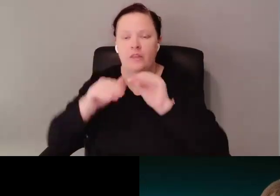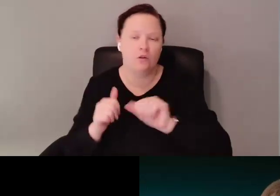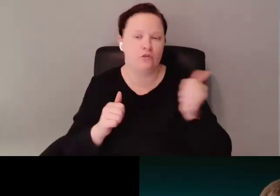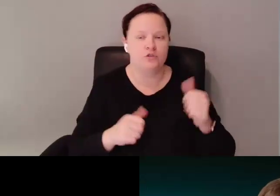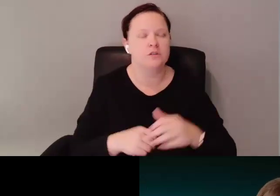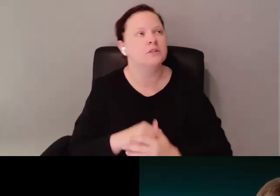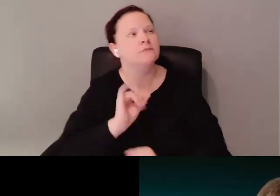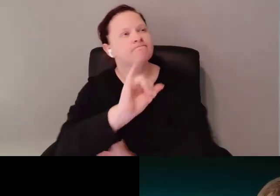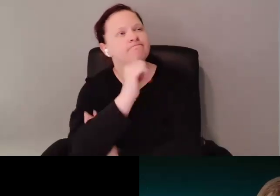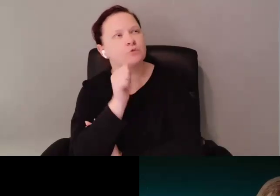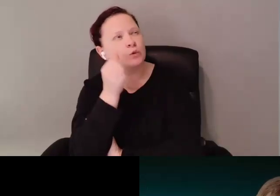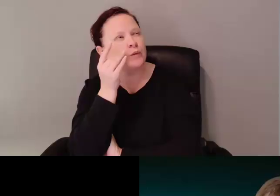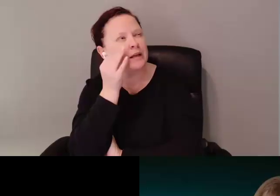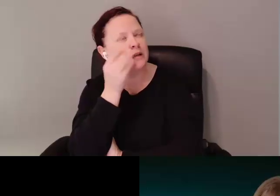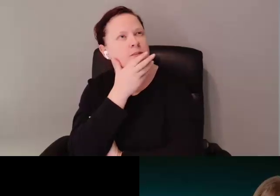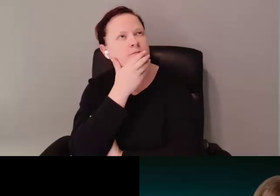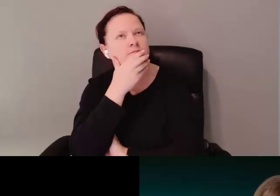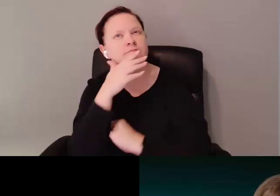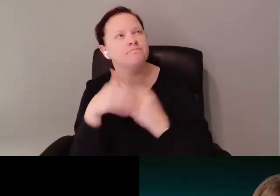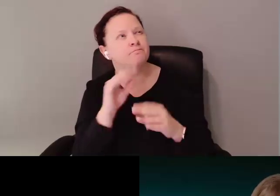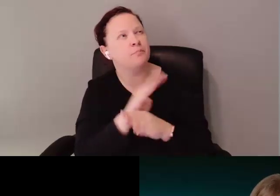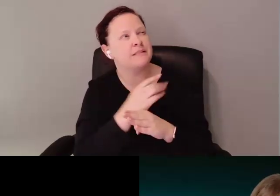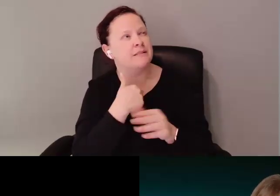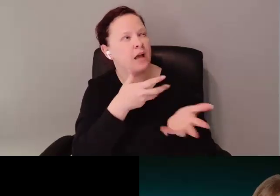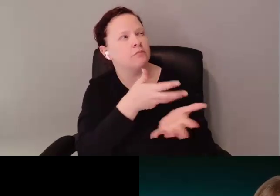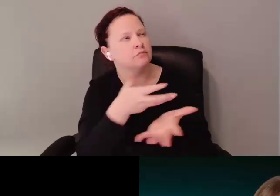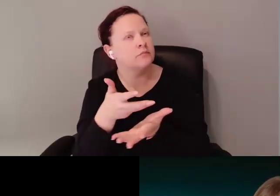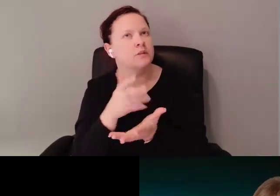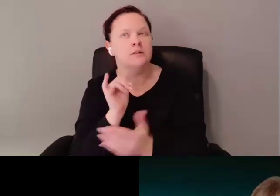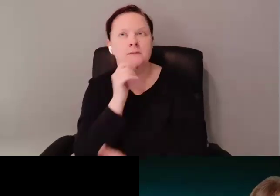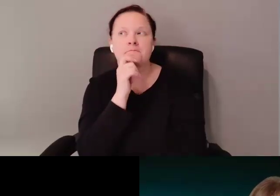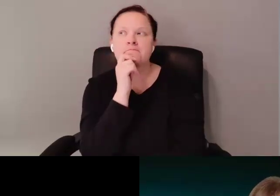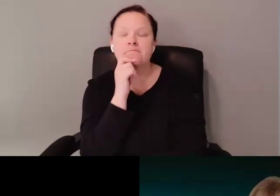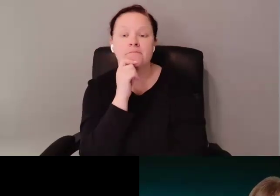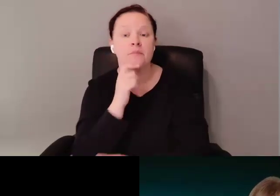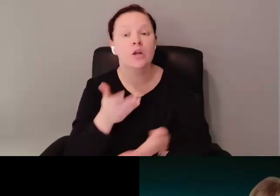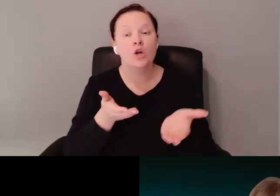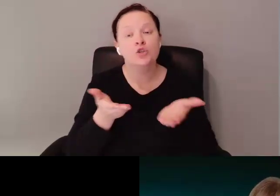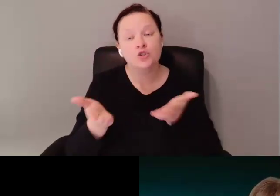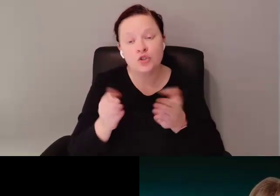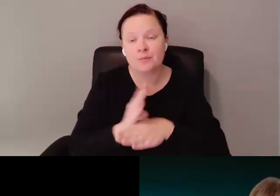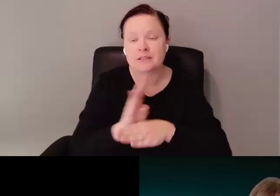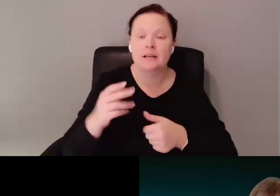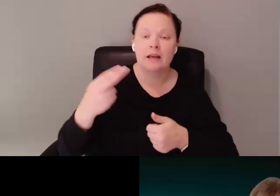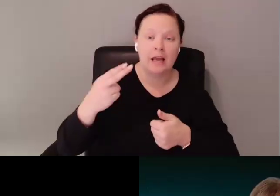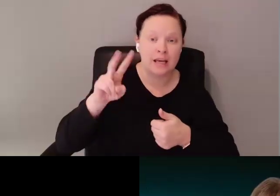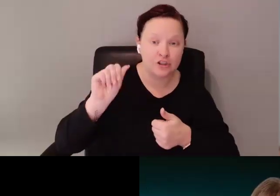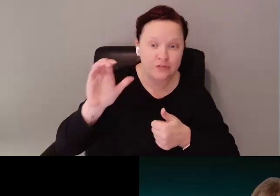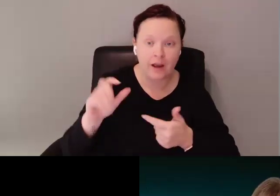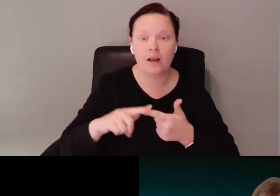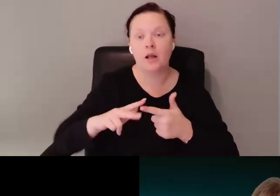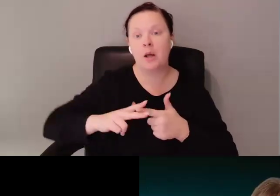Trying to think out of all the businesses I work with. So service businesses like HVAC, plumber,